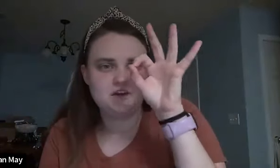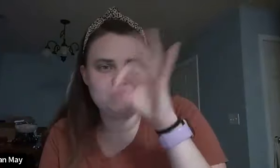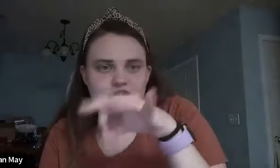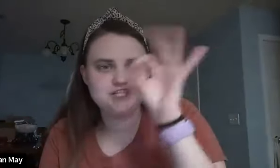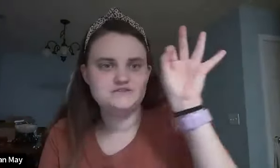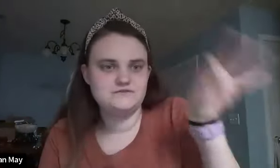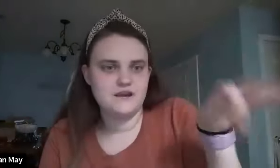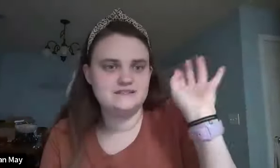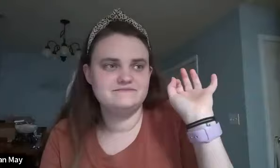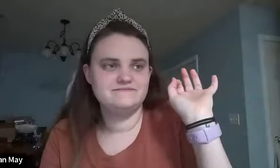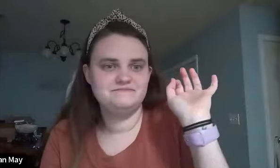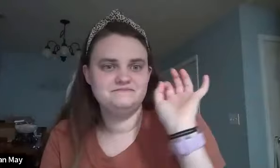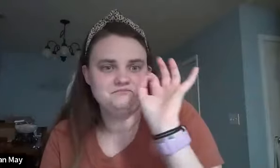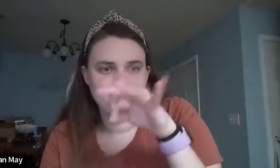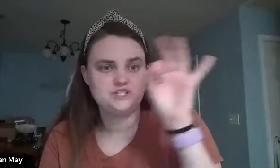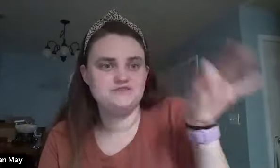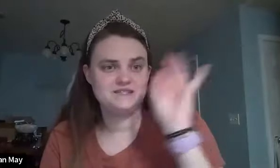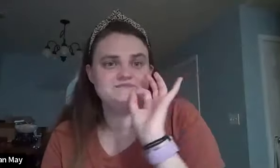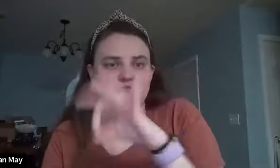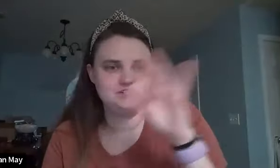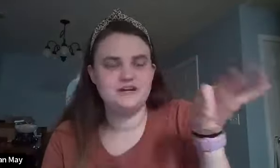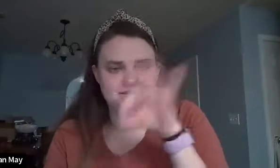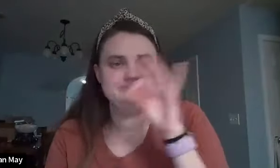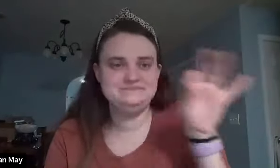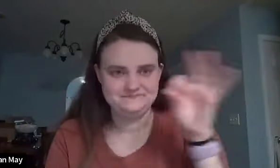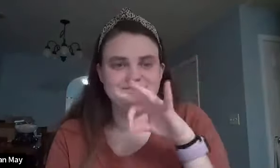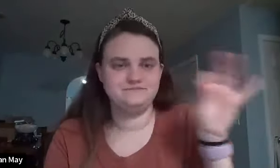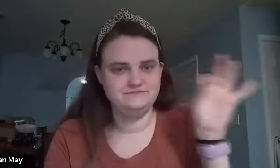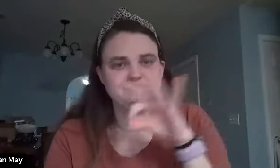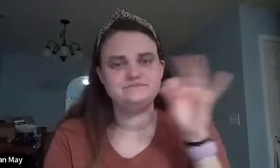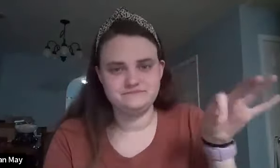go French fries. French fries. French fries.